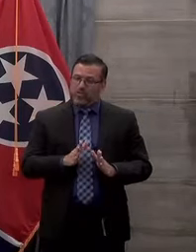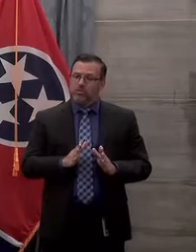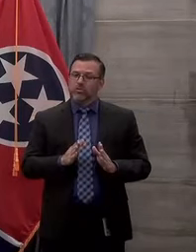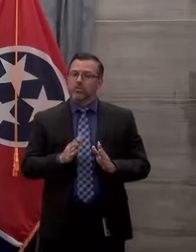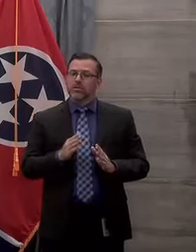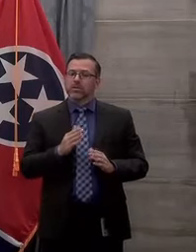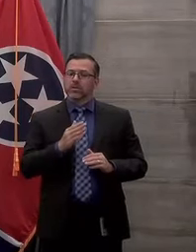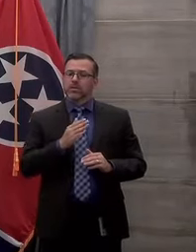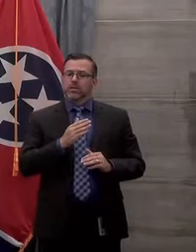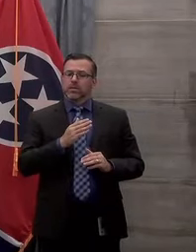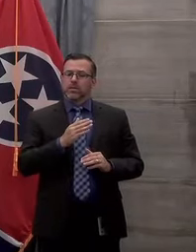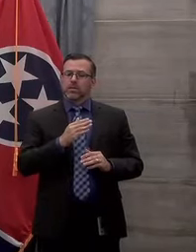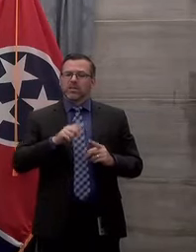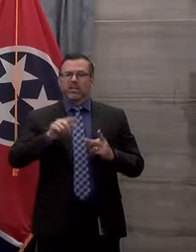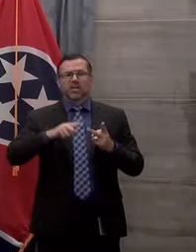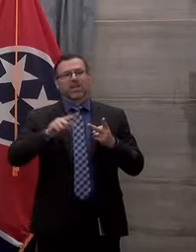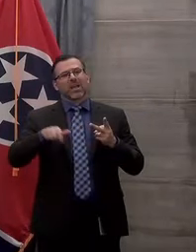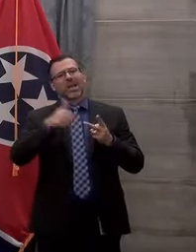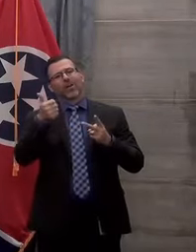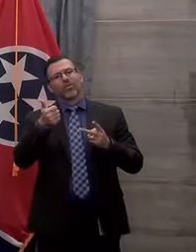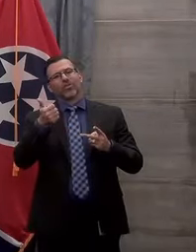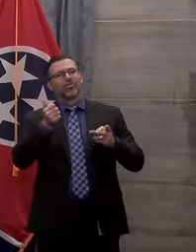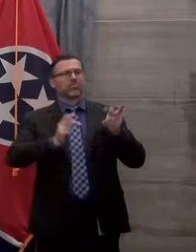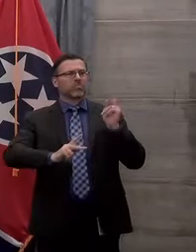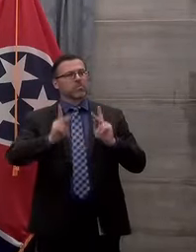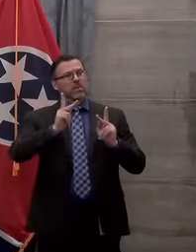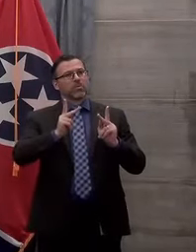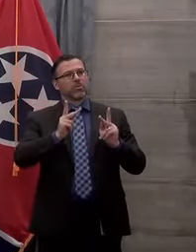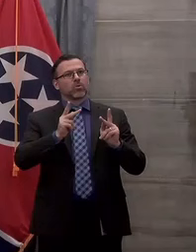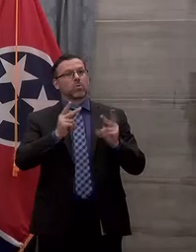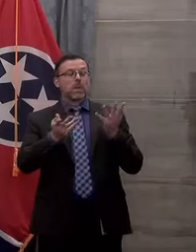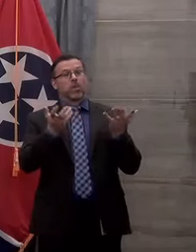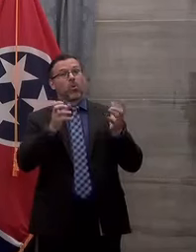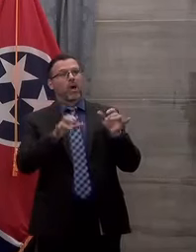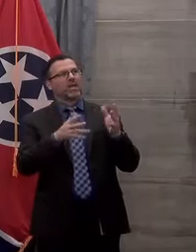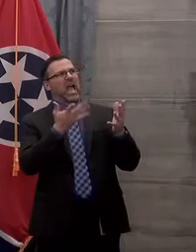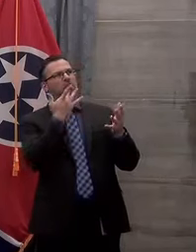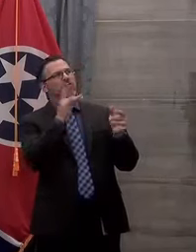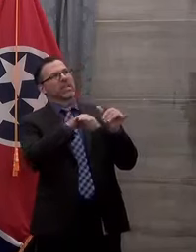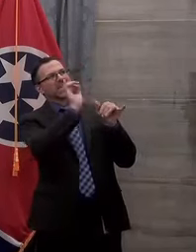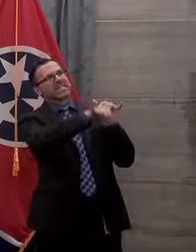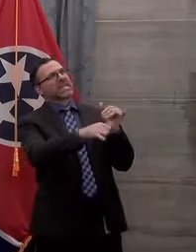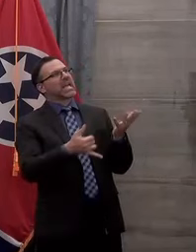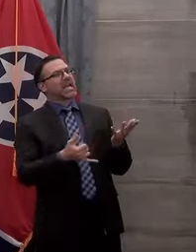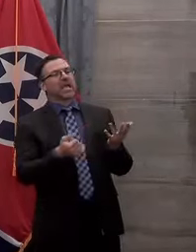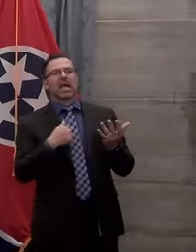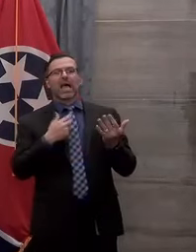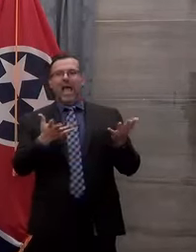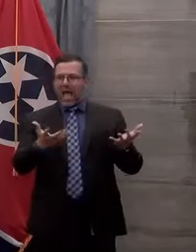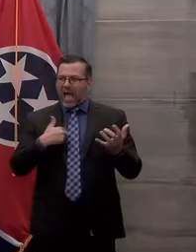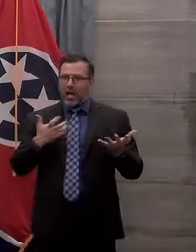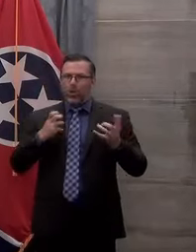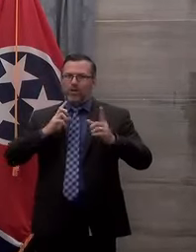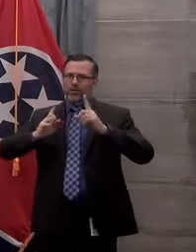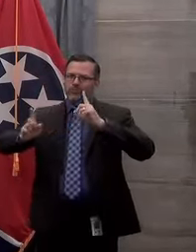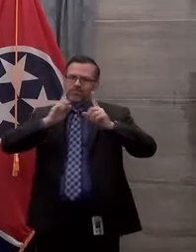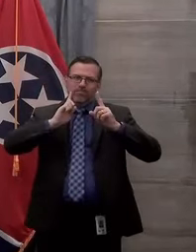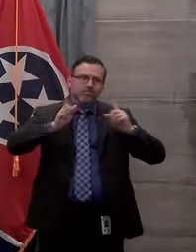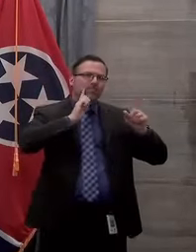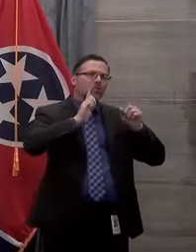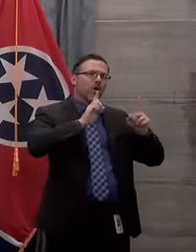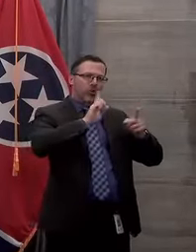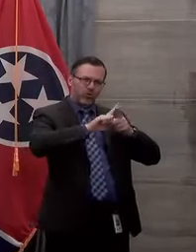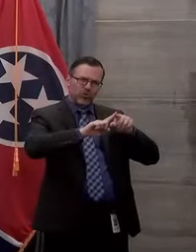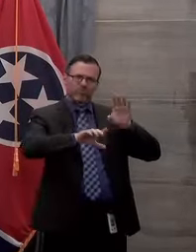and with others who have an interest in it staying there, and until I engage in dialogue, which I think, you